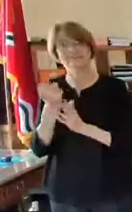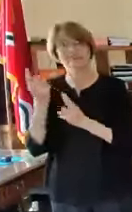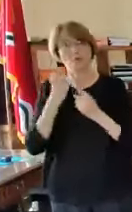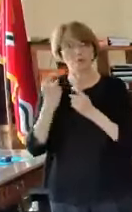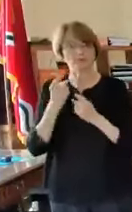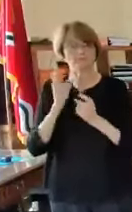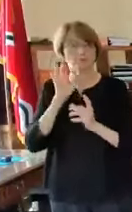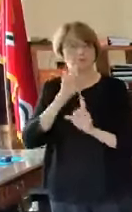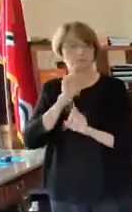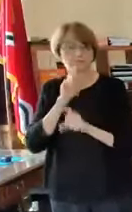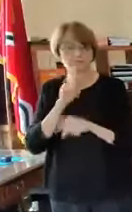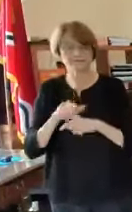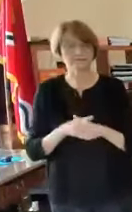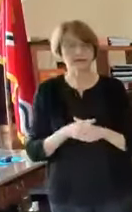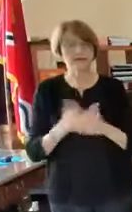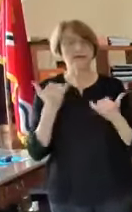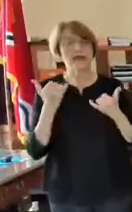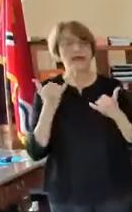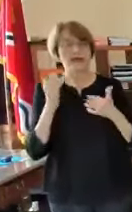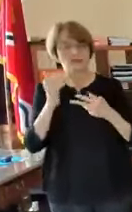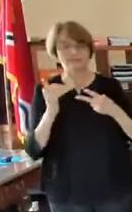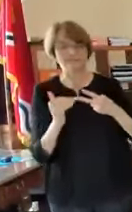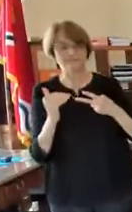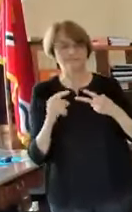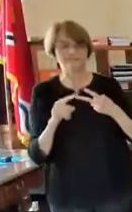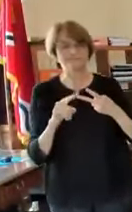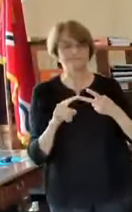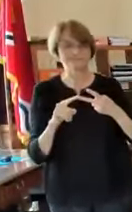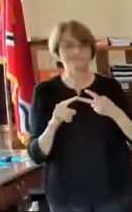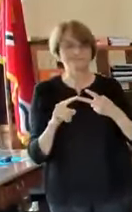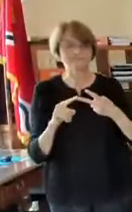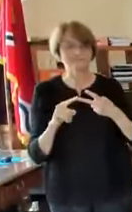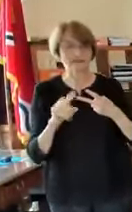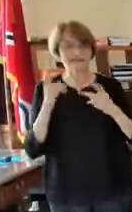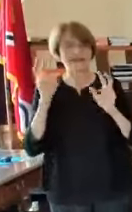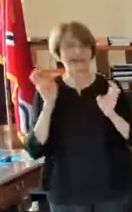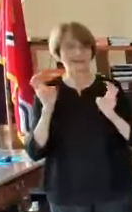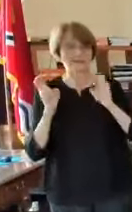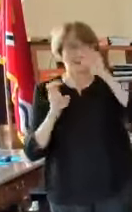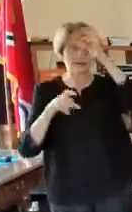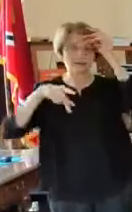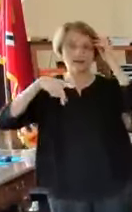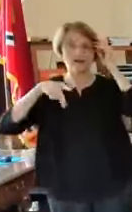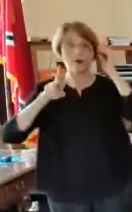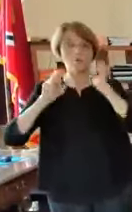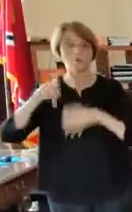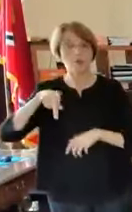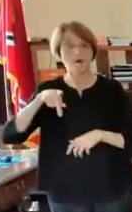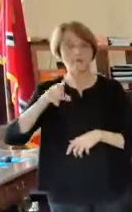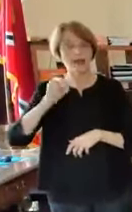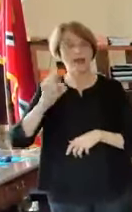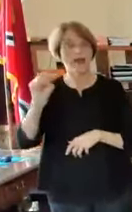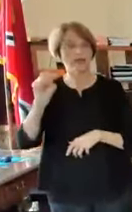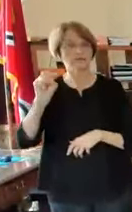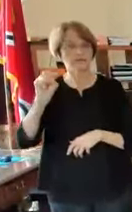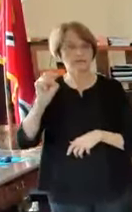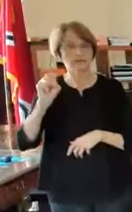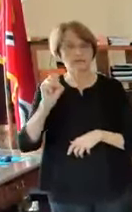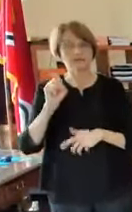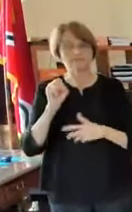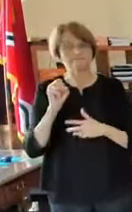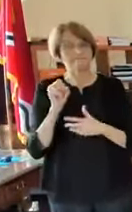wanted to talk just for a second about a second subject, which is Prop NS. And I've mentioned this here a time